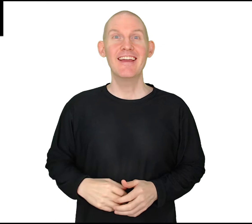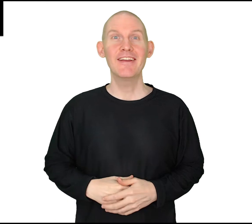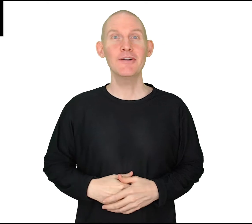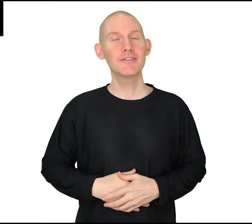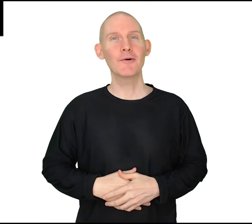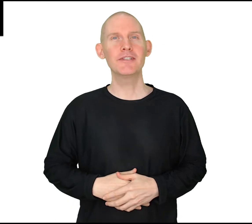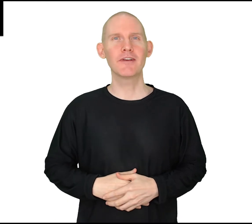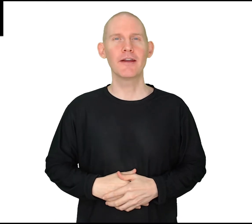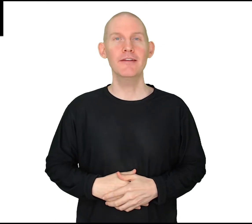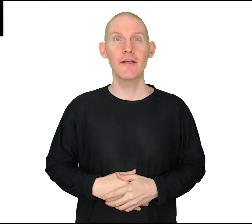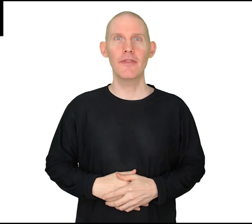Here's how we sign that.